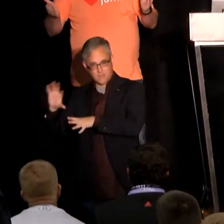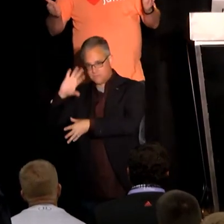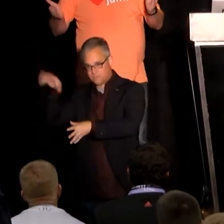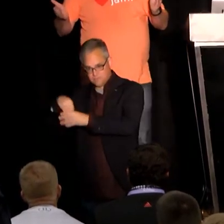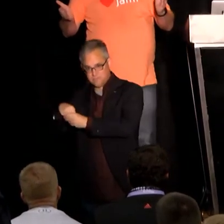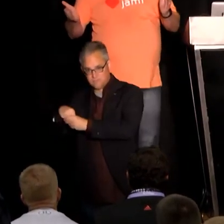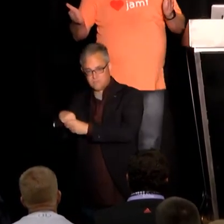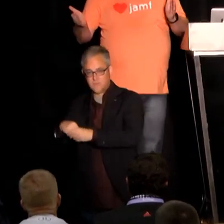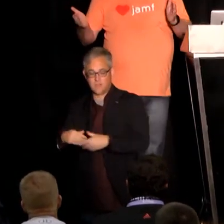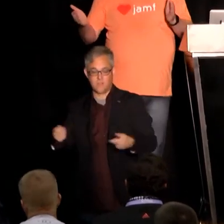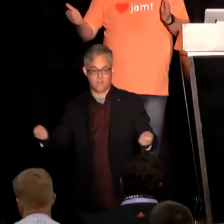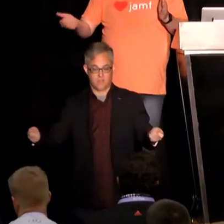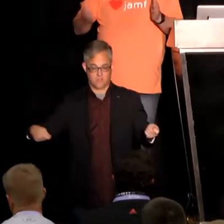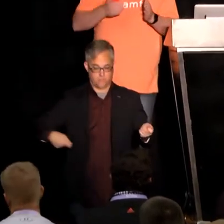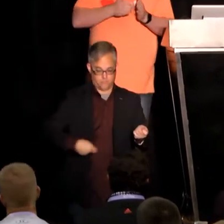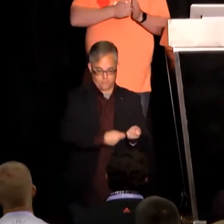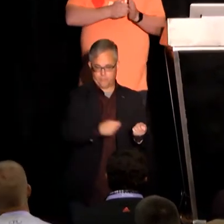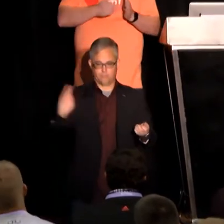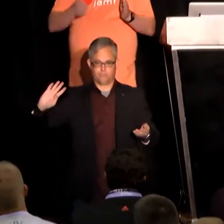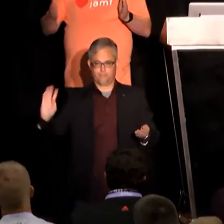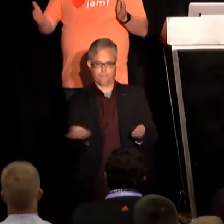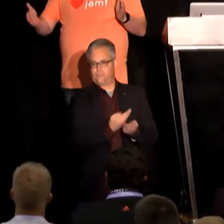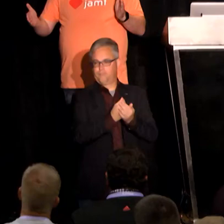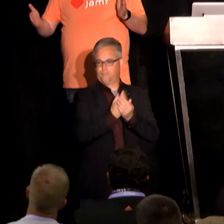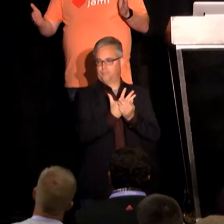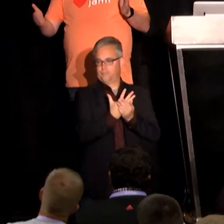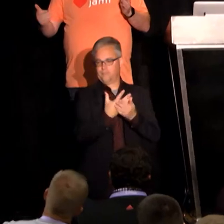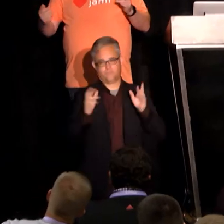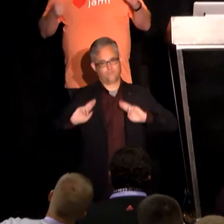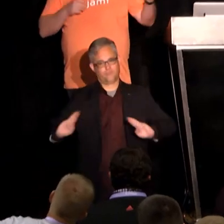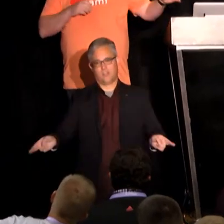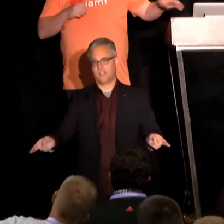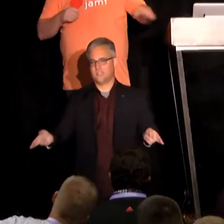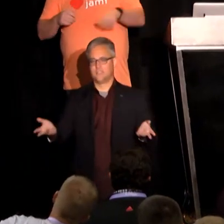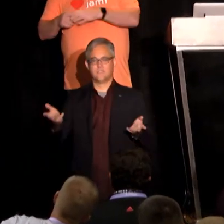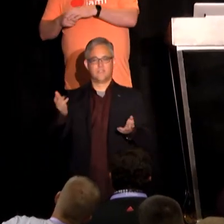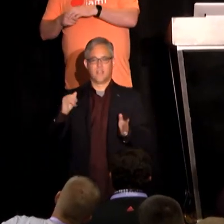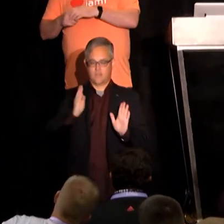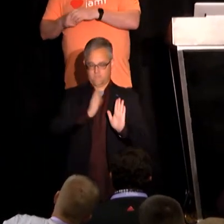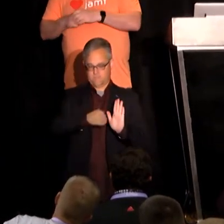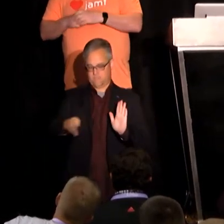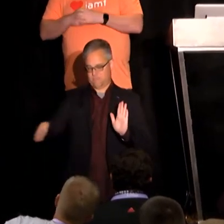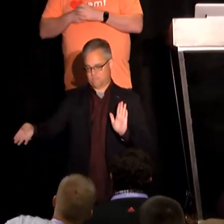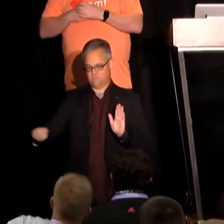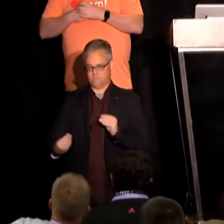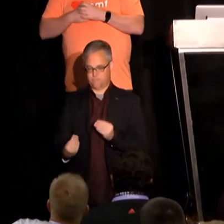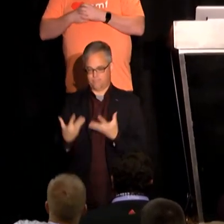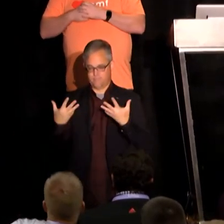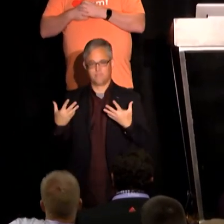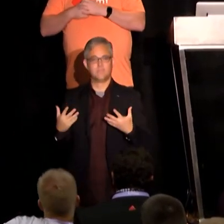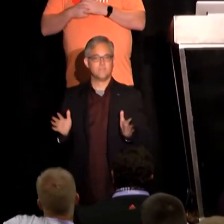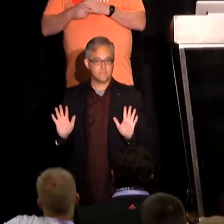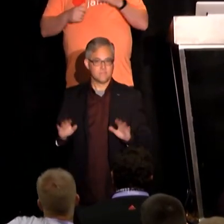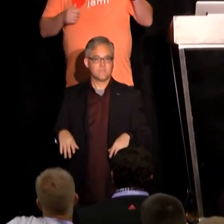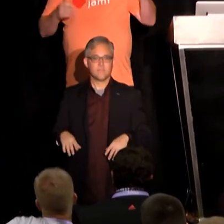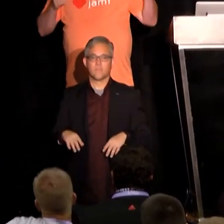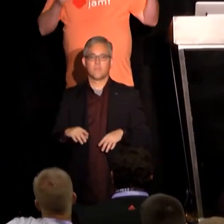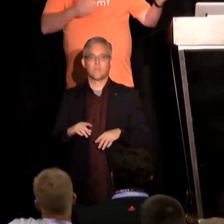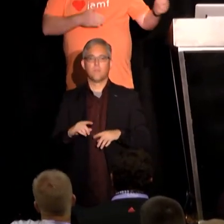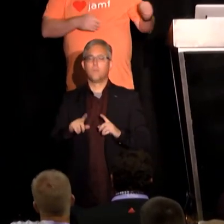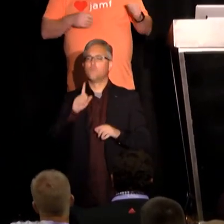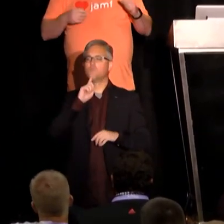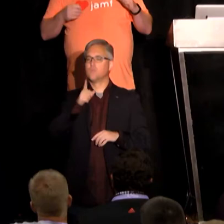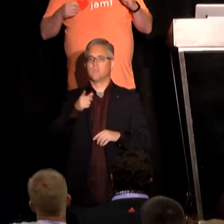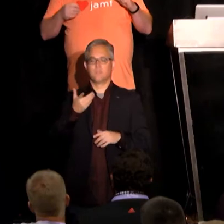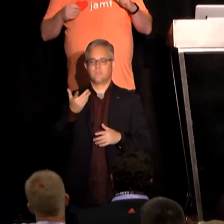of 9 different apps. So all of those are kind of baked into the iPad as soon as we get them set up for the student. But really, we